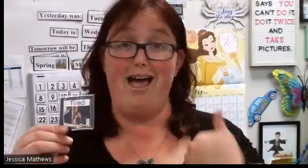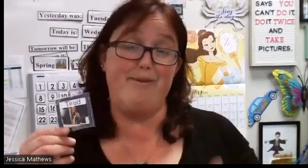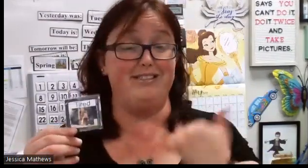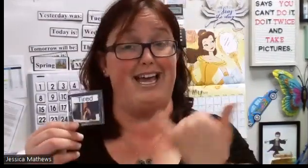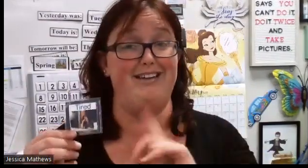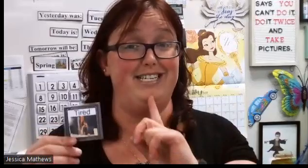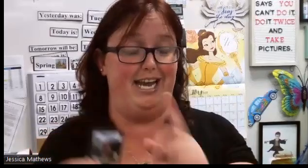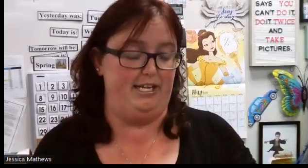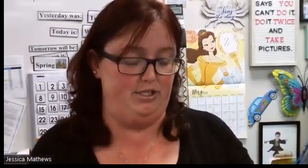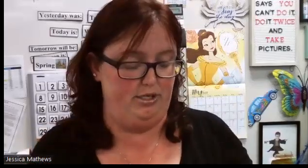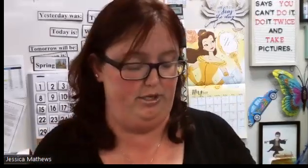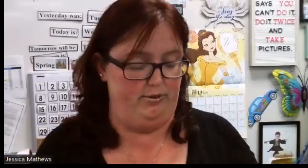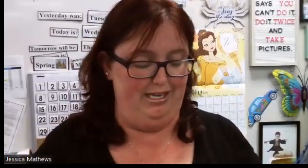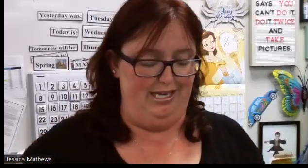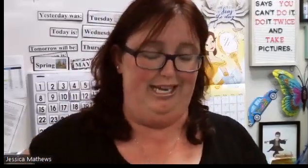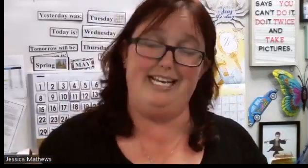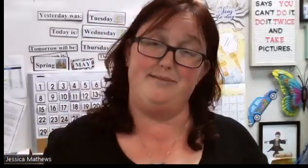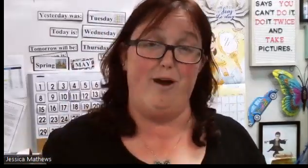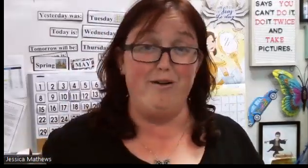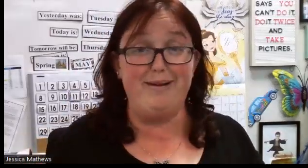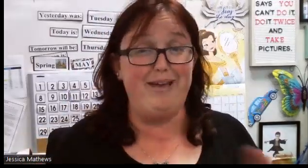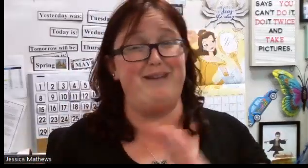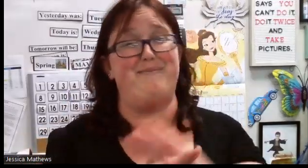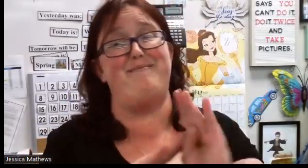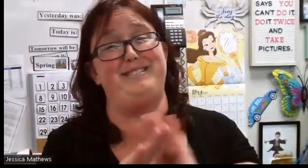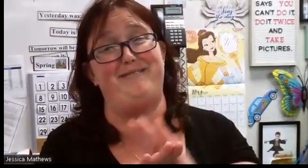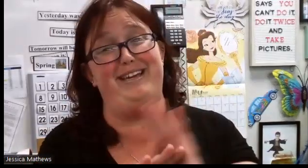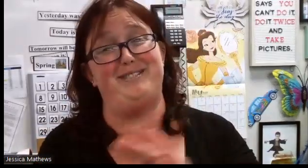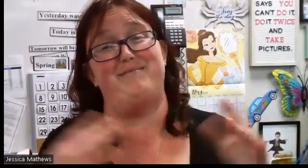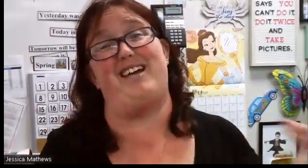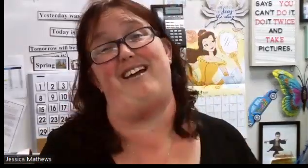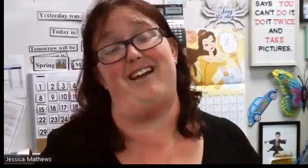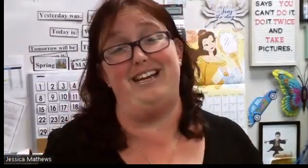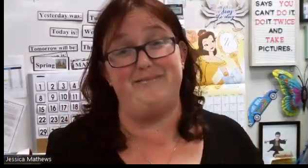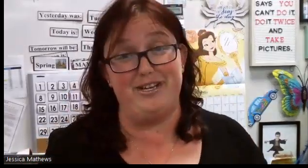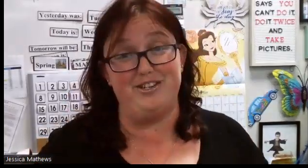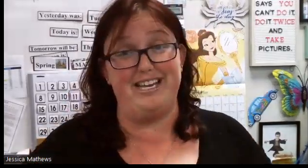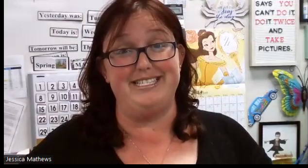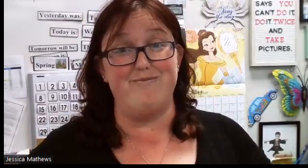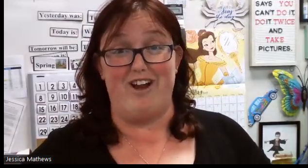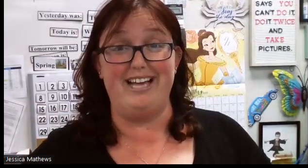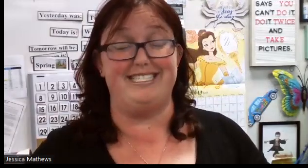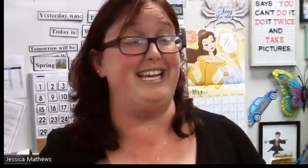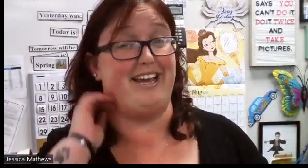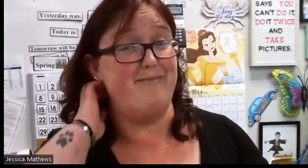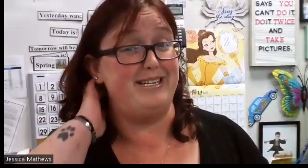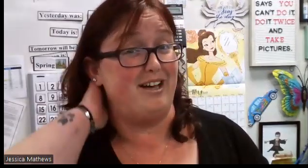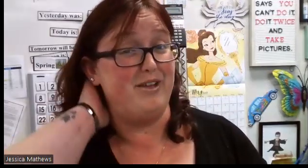I'm a little tired today. It's true. It's already been a pretty busy week, so I'm tired. I need to make sure I get some rest and take care of myself